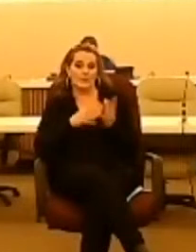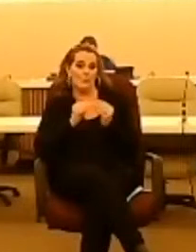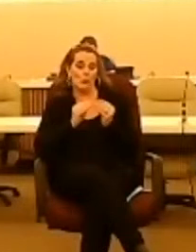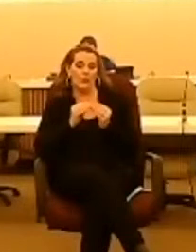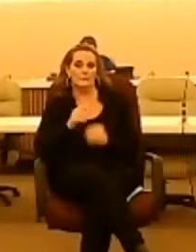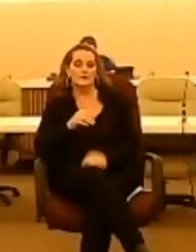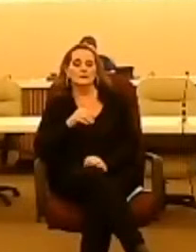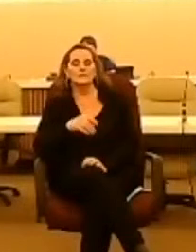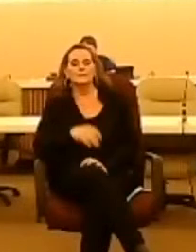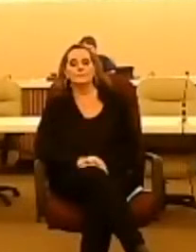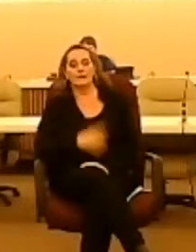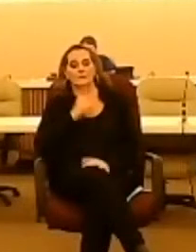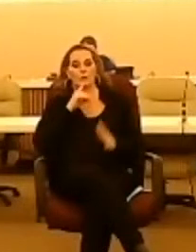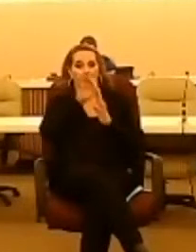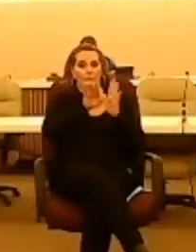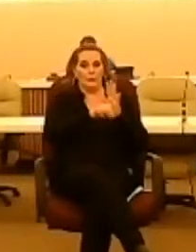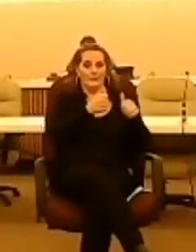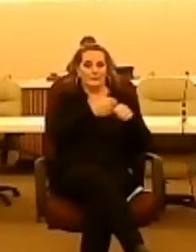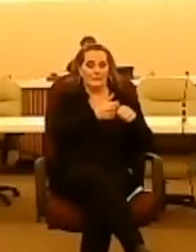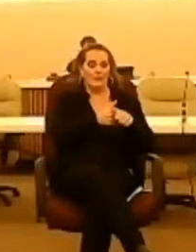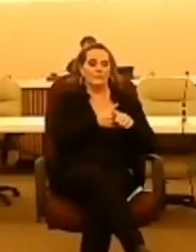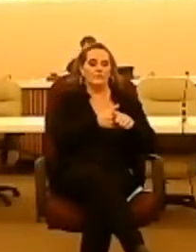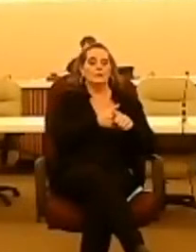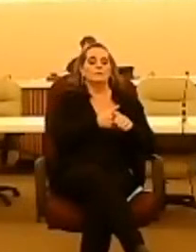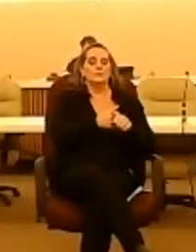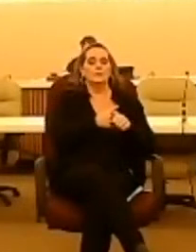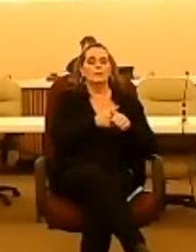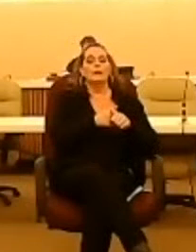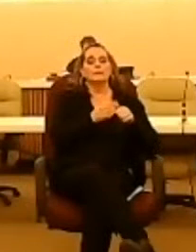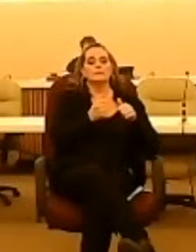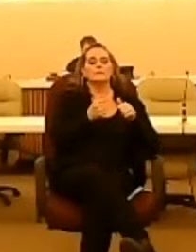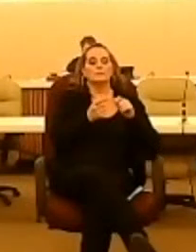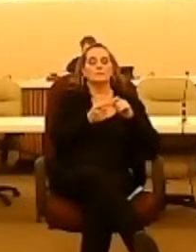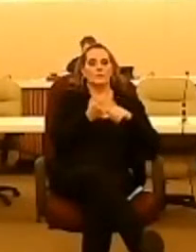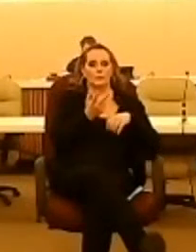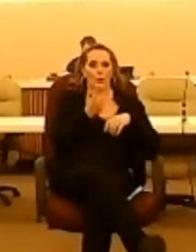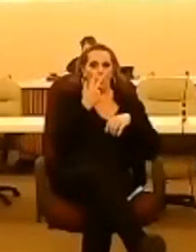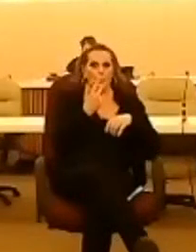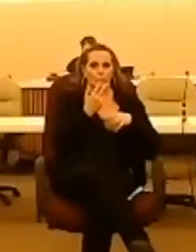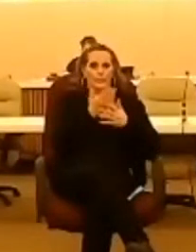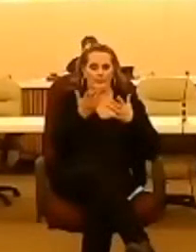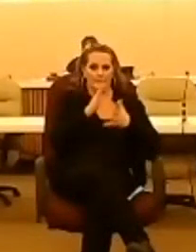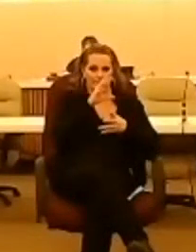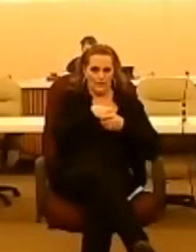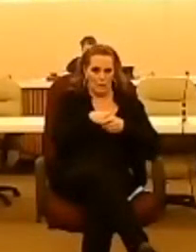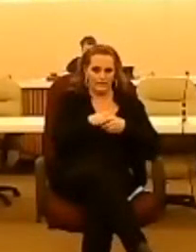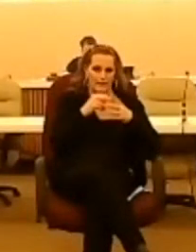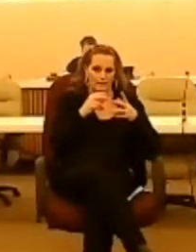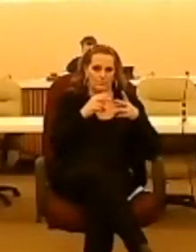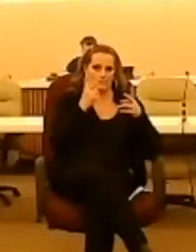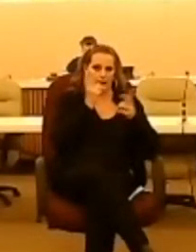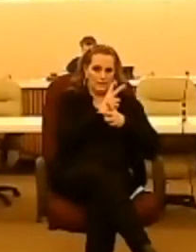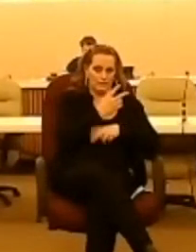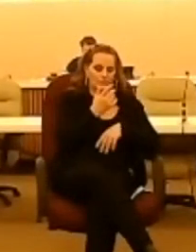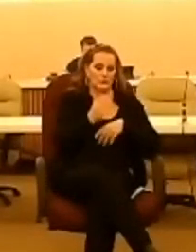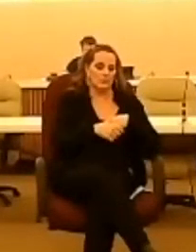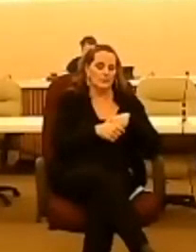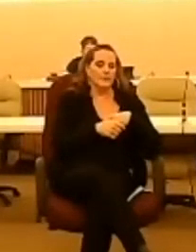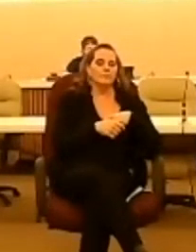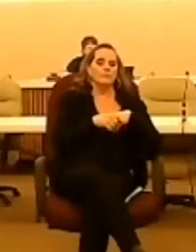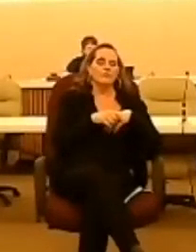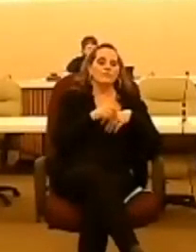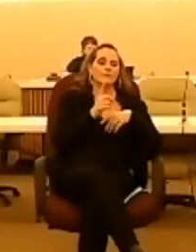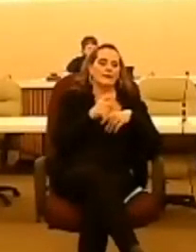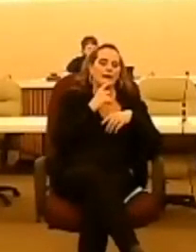pump because the formula is based off of 3 factors. One factor is ad valorem, in other words, the